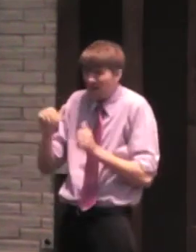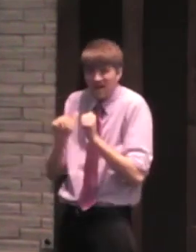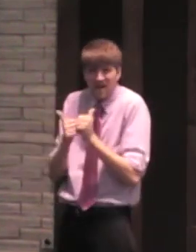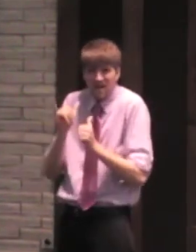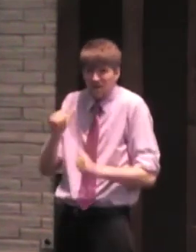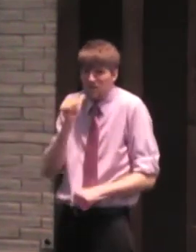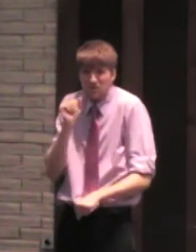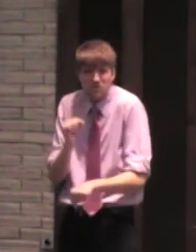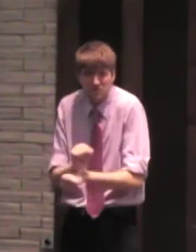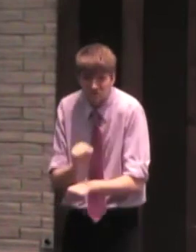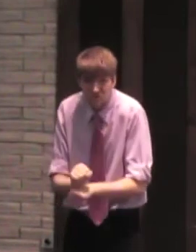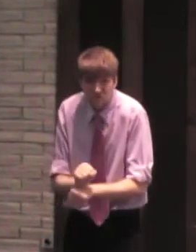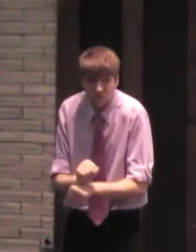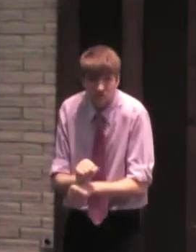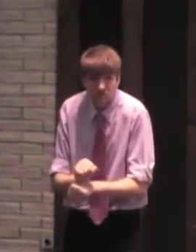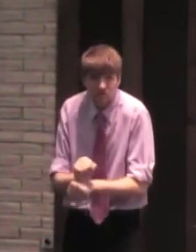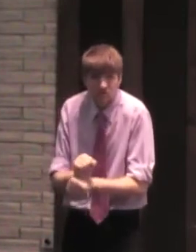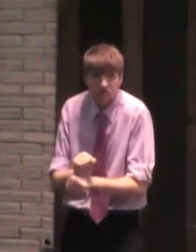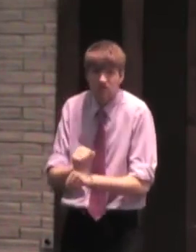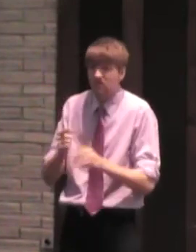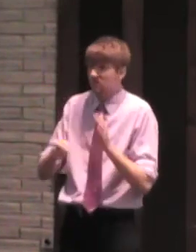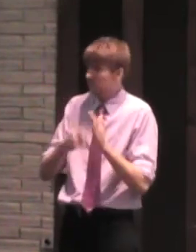it's a conflict. How is that going to work?